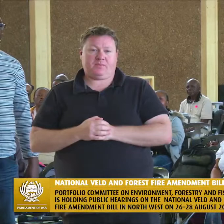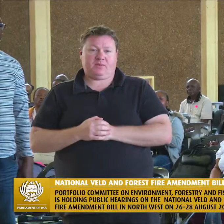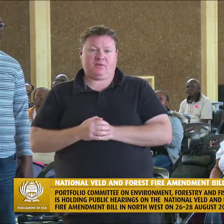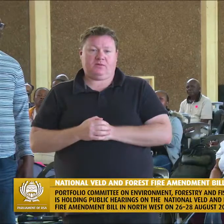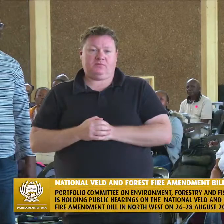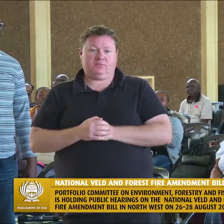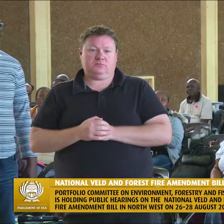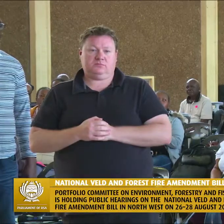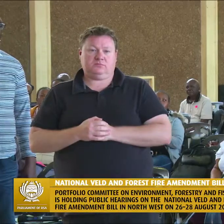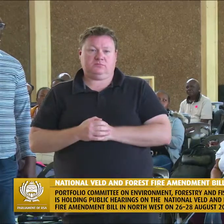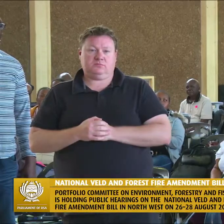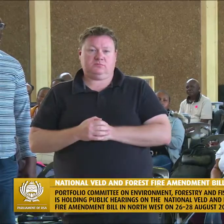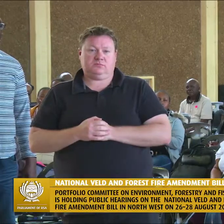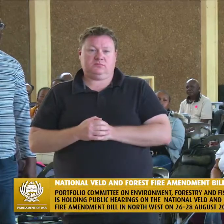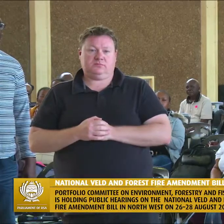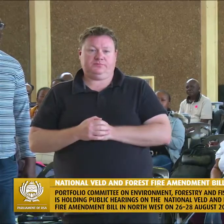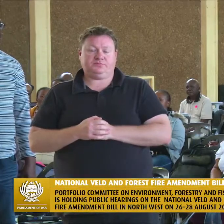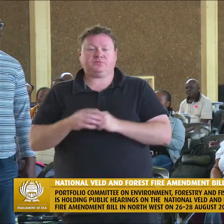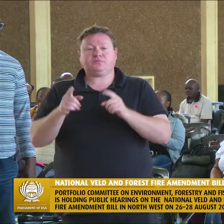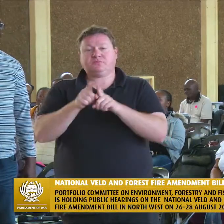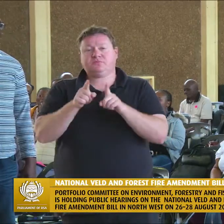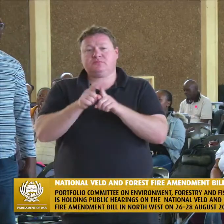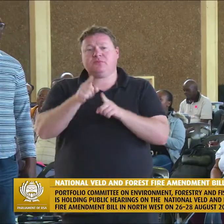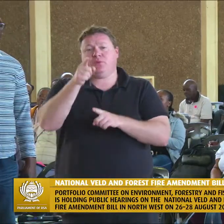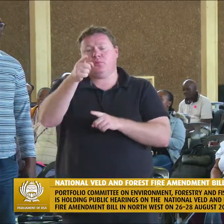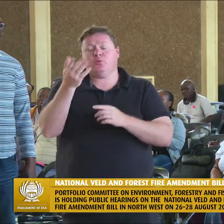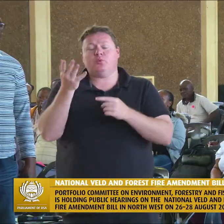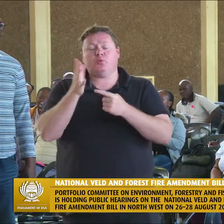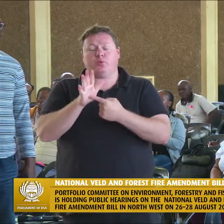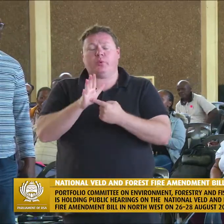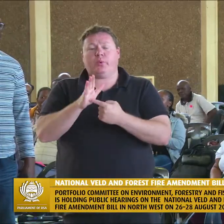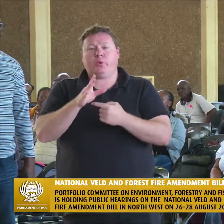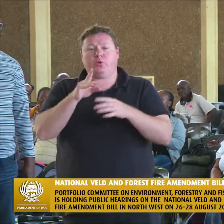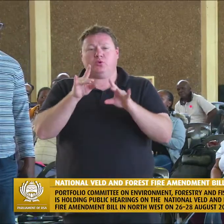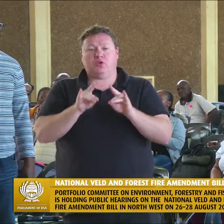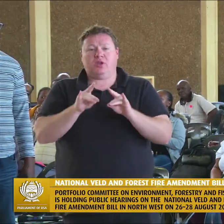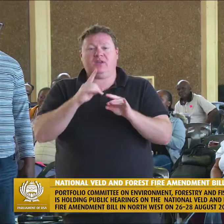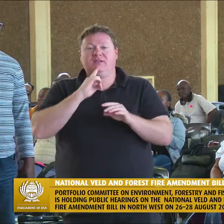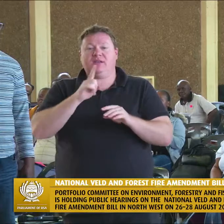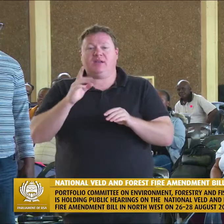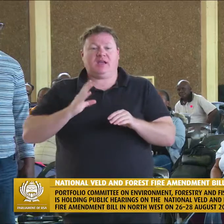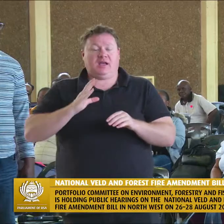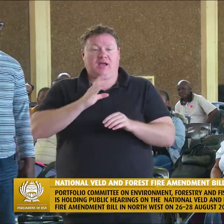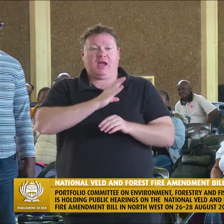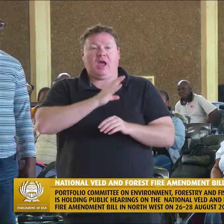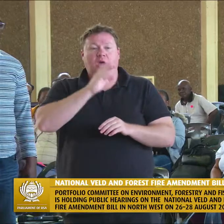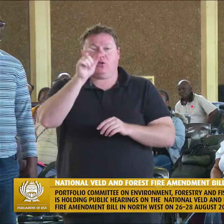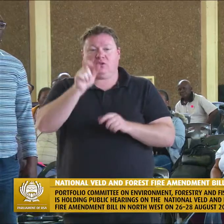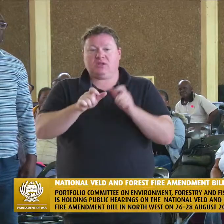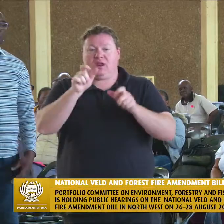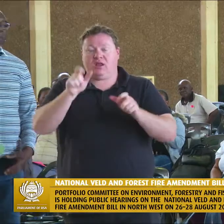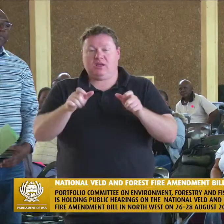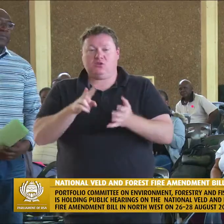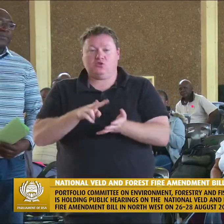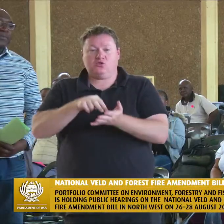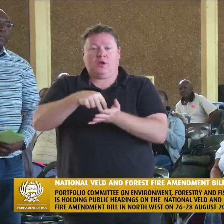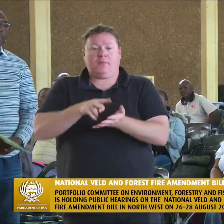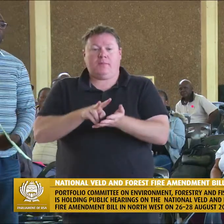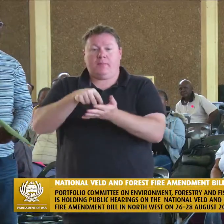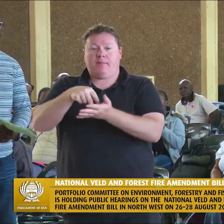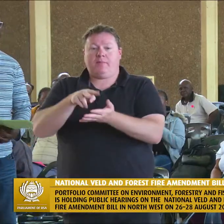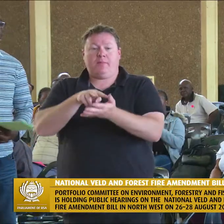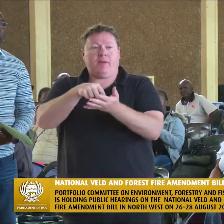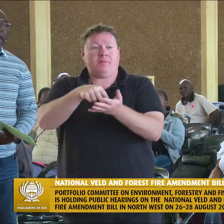as you indicated program director when you said all the counselors must rise you saw the poor